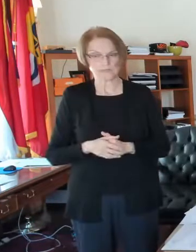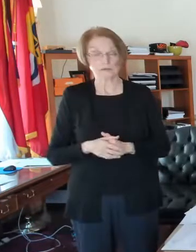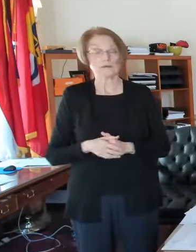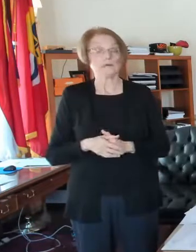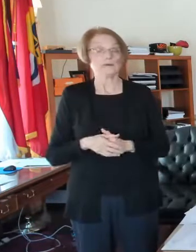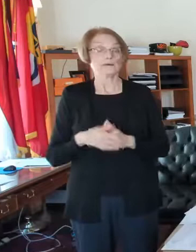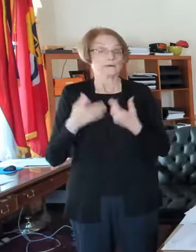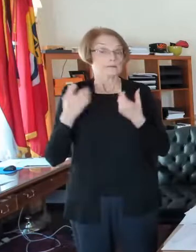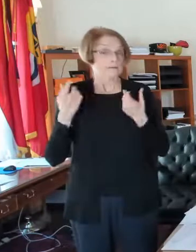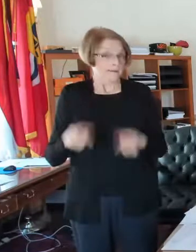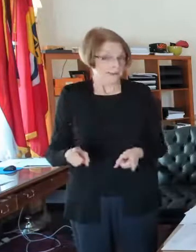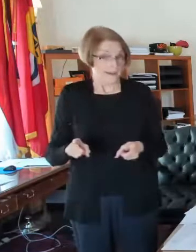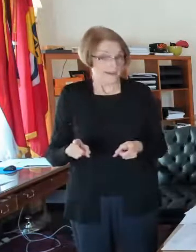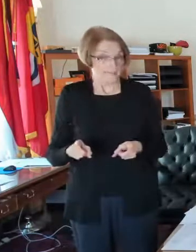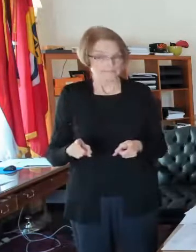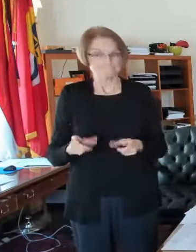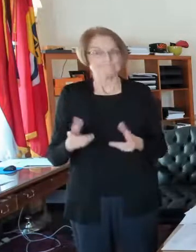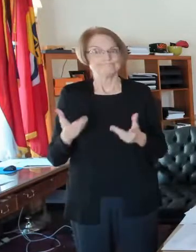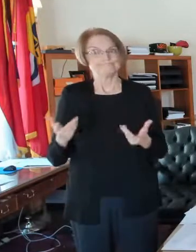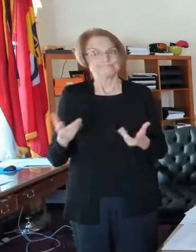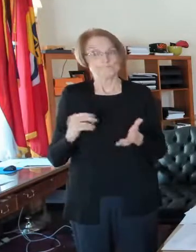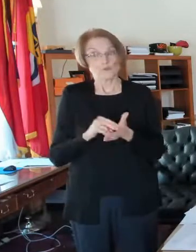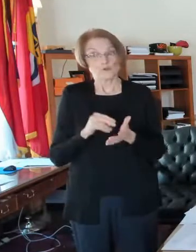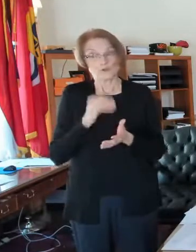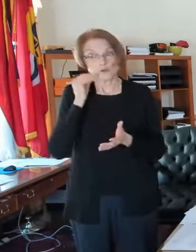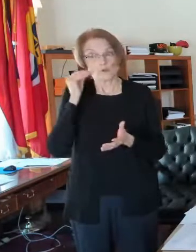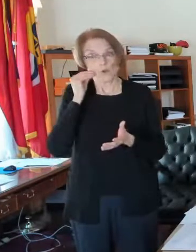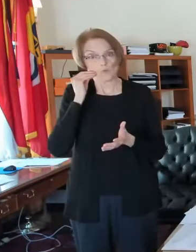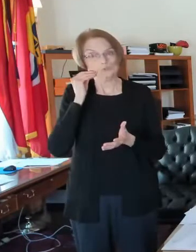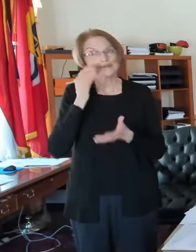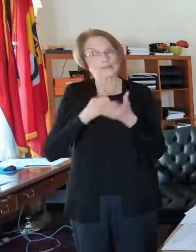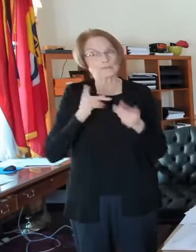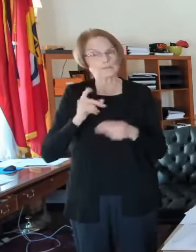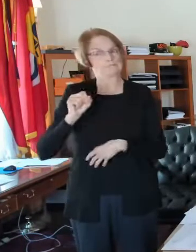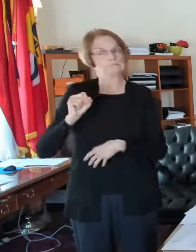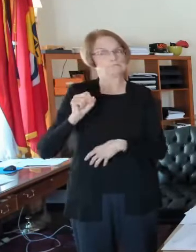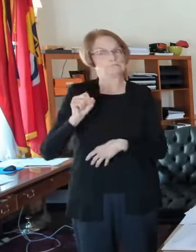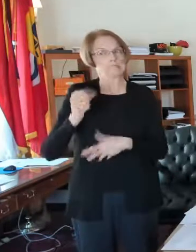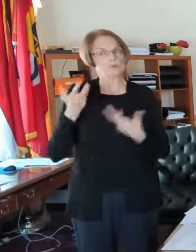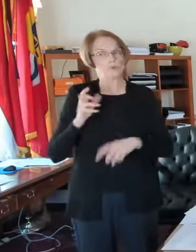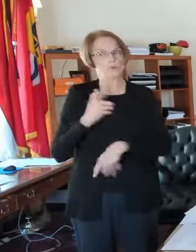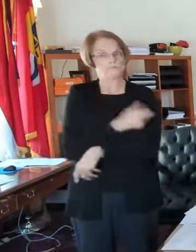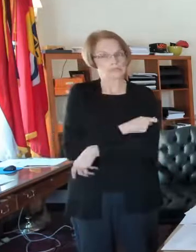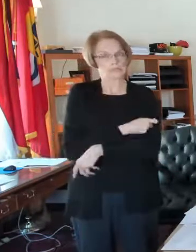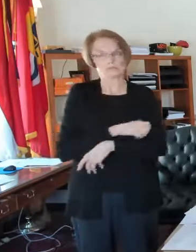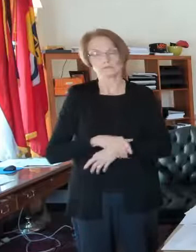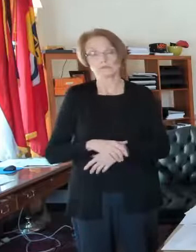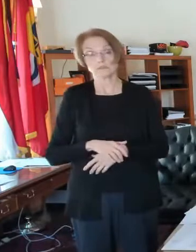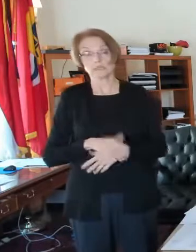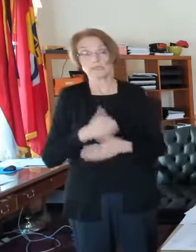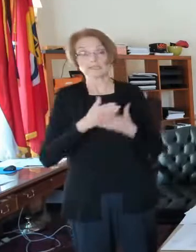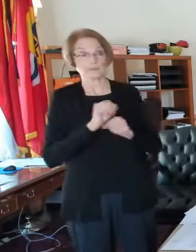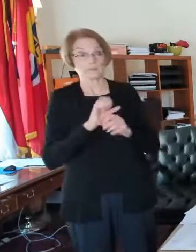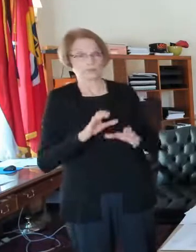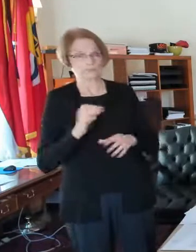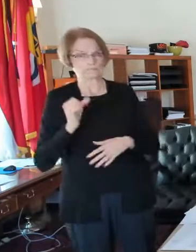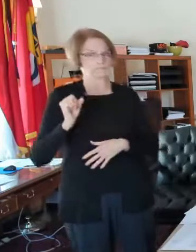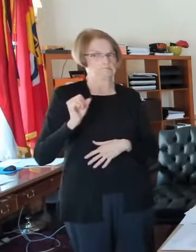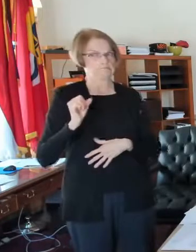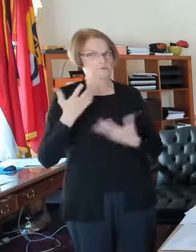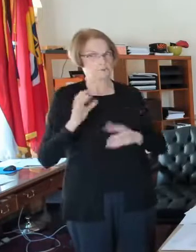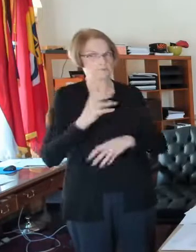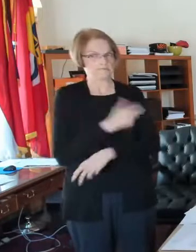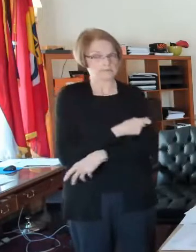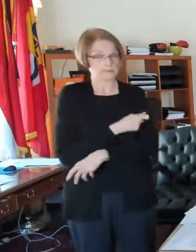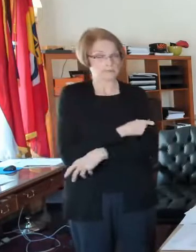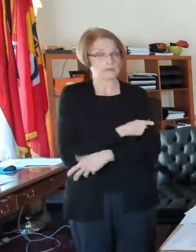turned out, not everybody in the nursing home was willing to get the vaccination, and not all the employees were willing to get the vaccination.